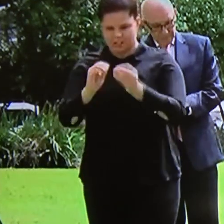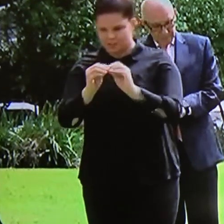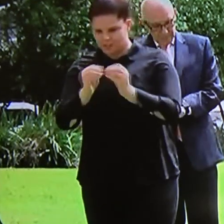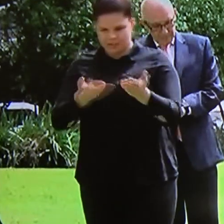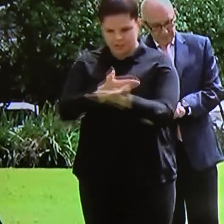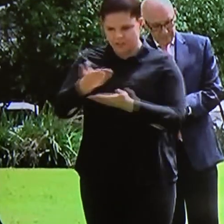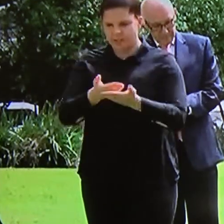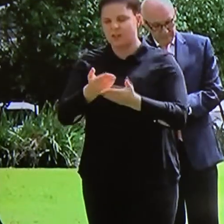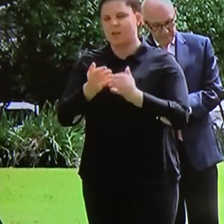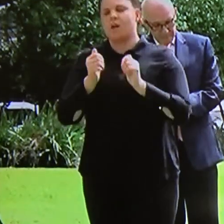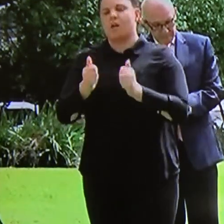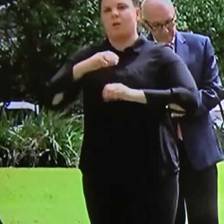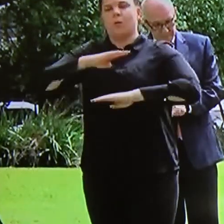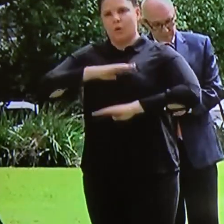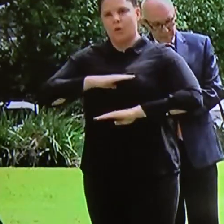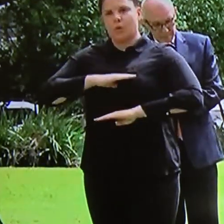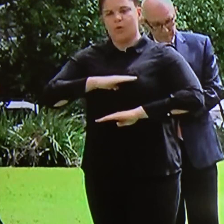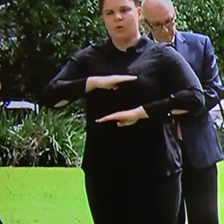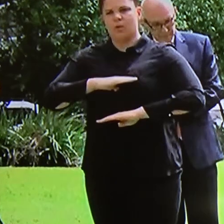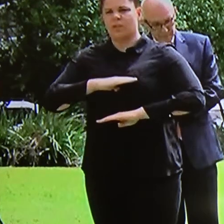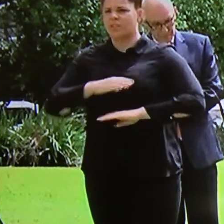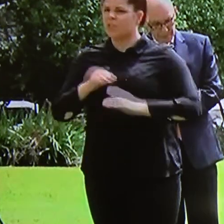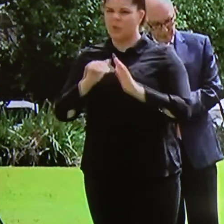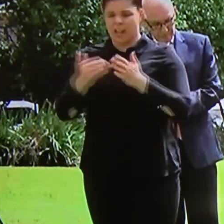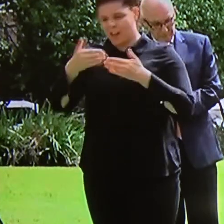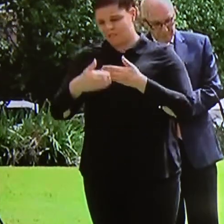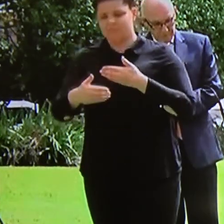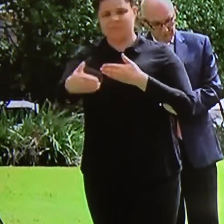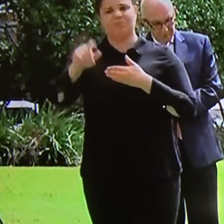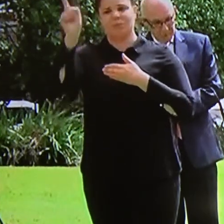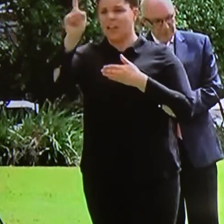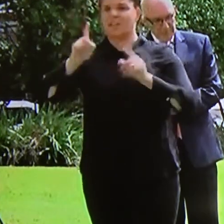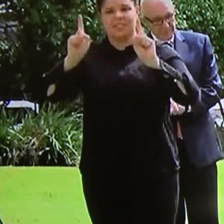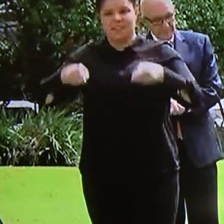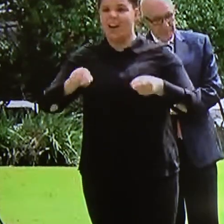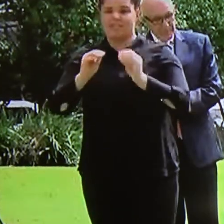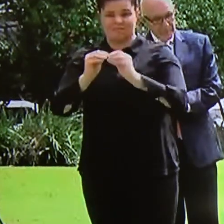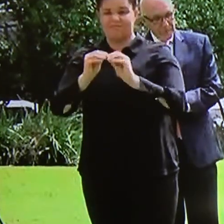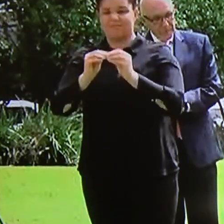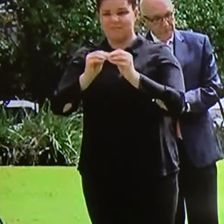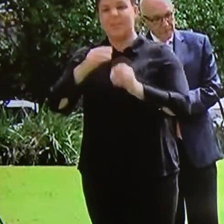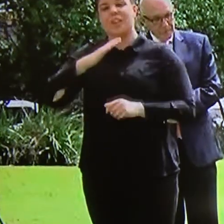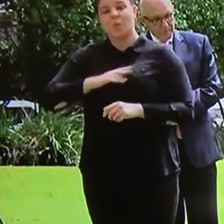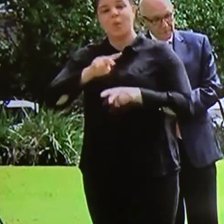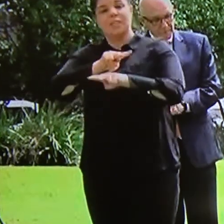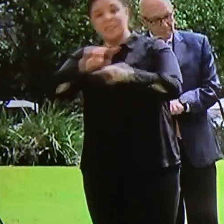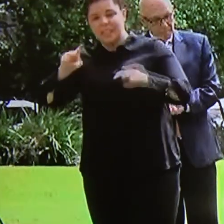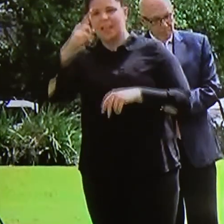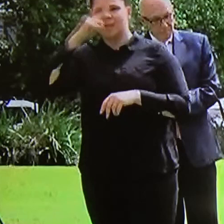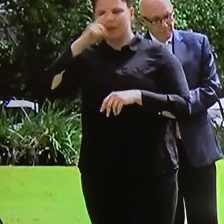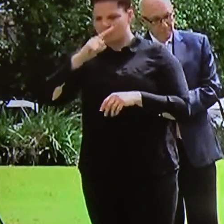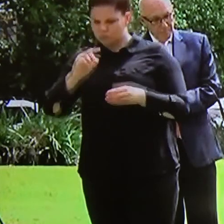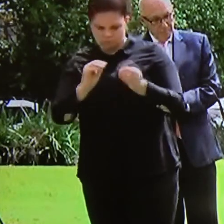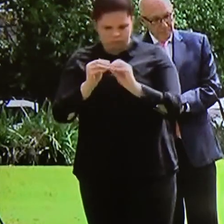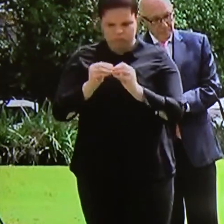there's never been a better time to start that negotiation process from today. We want to see that people will get the best